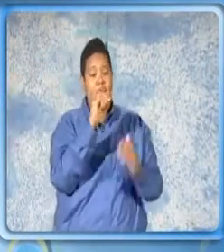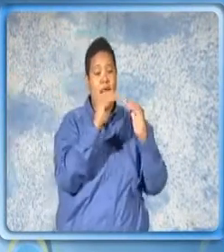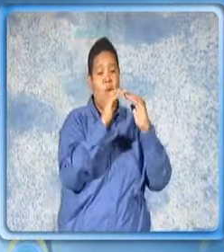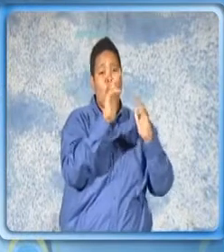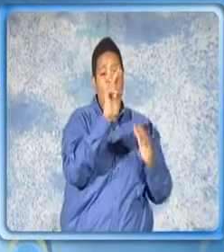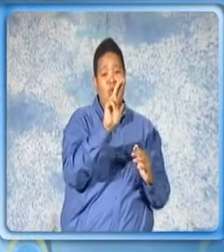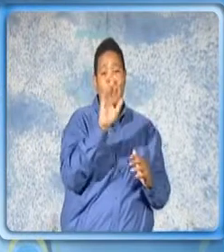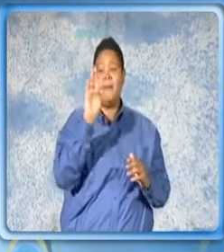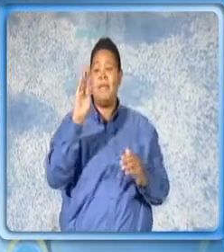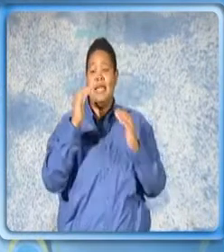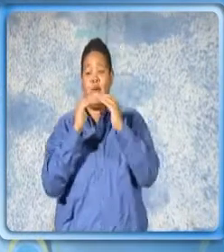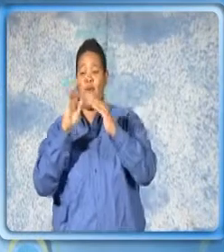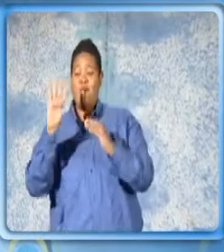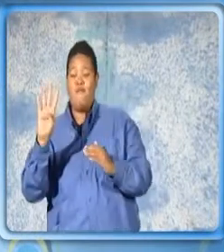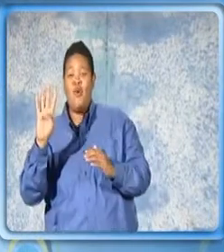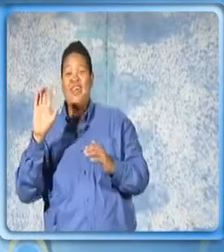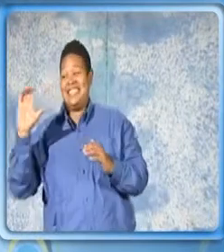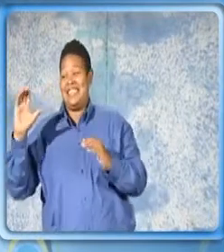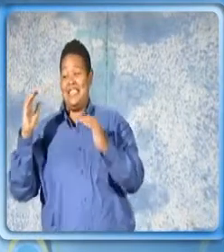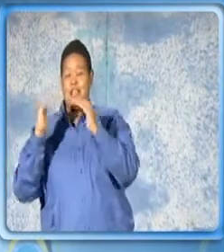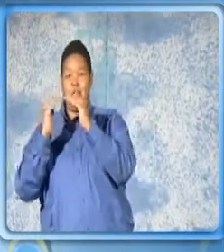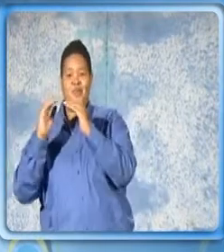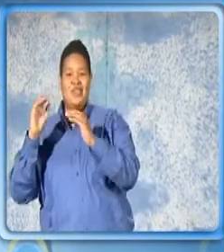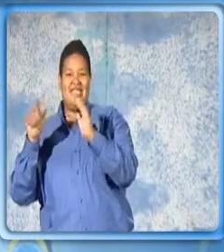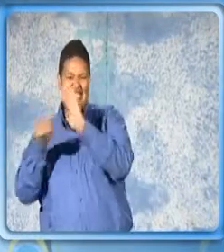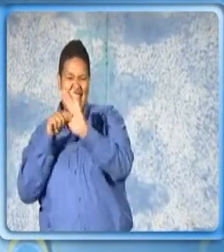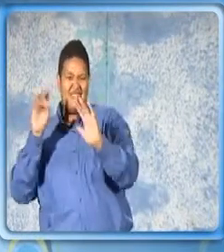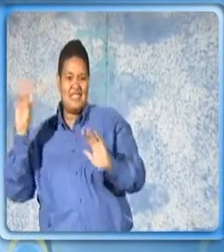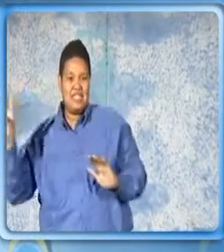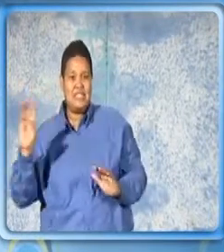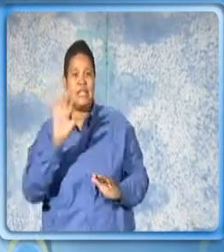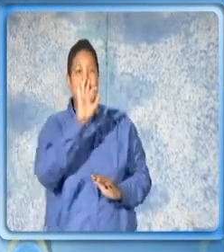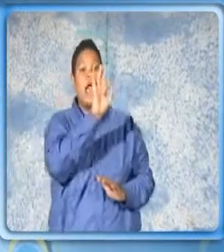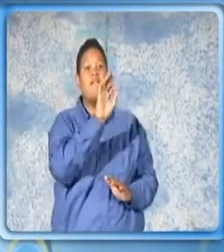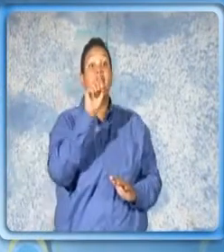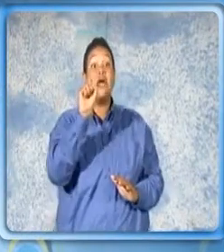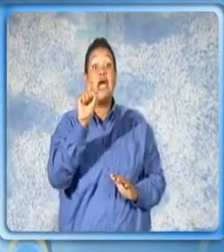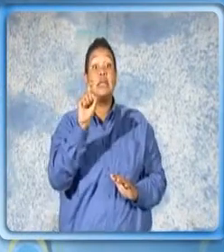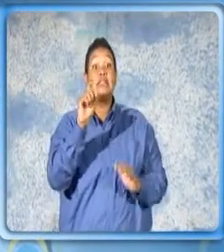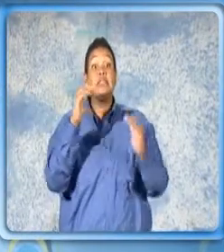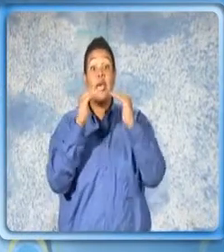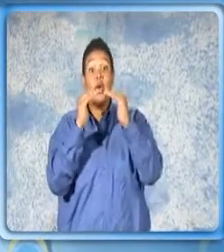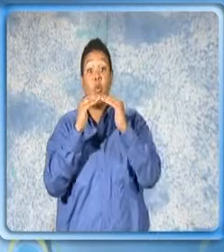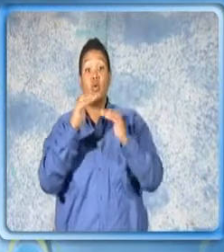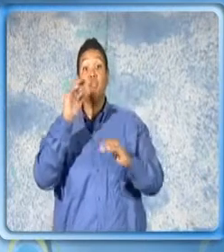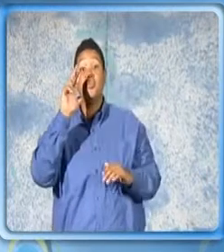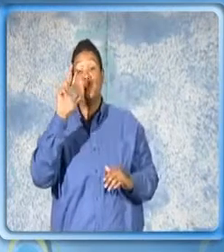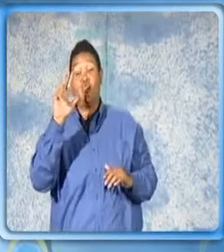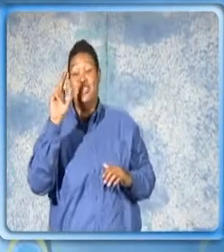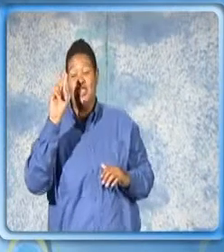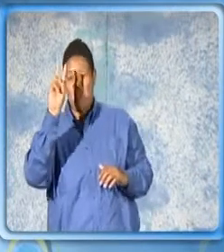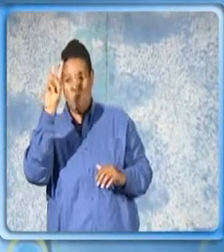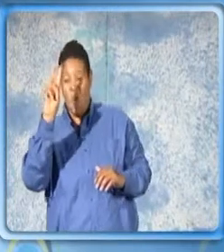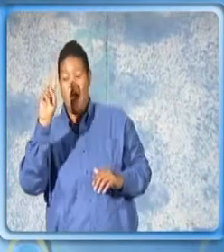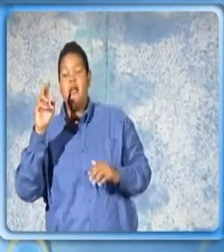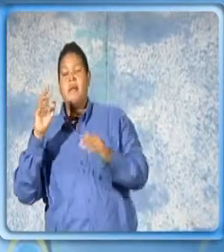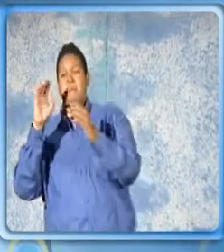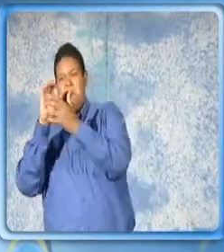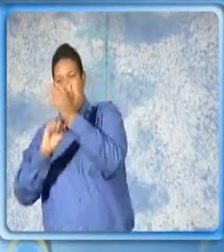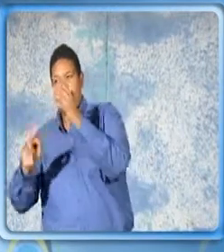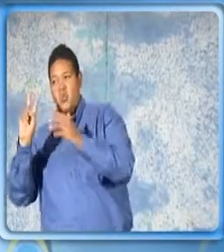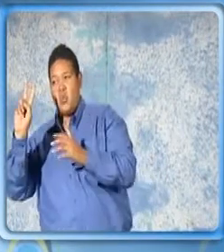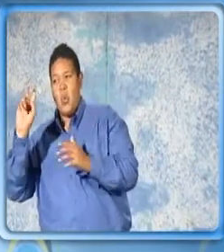6. In the function f of x equals 3x squared minus 2x plus 5, a equals